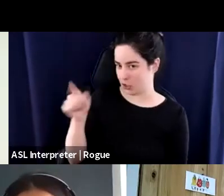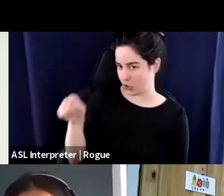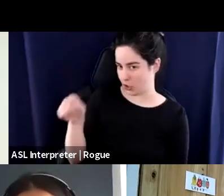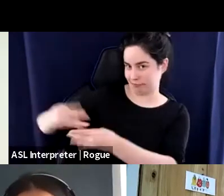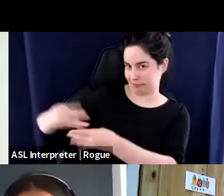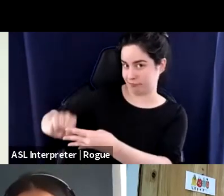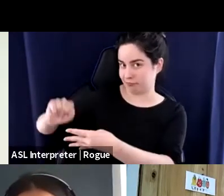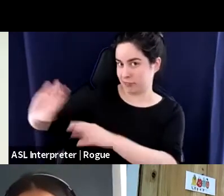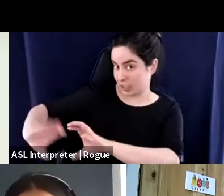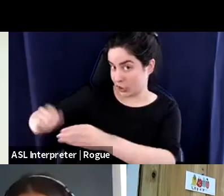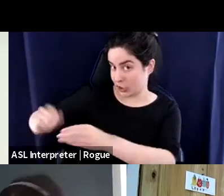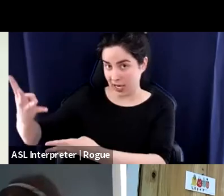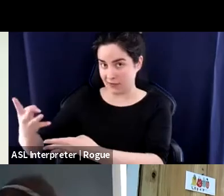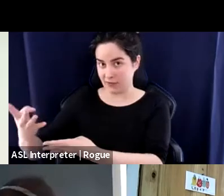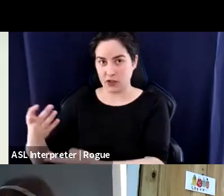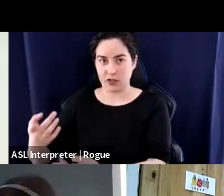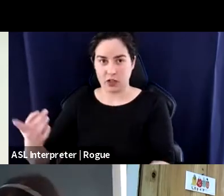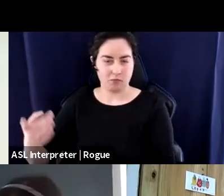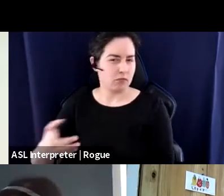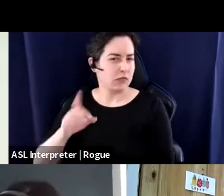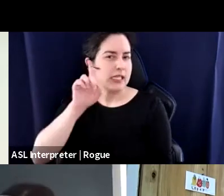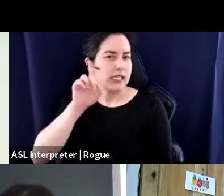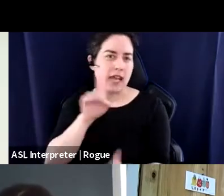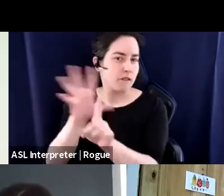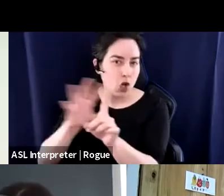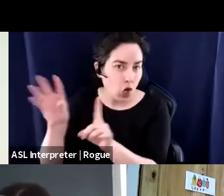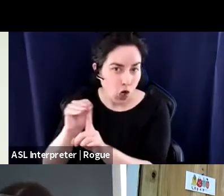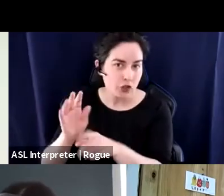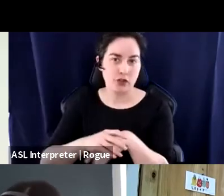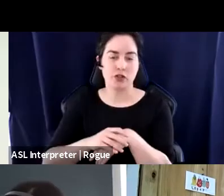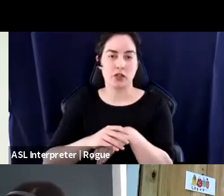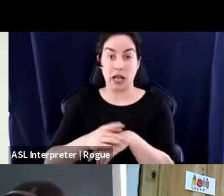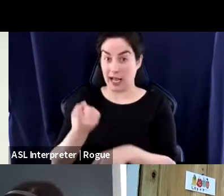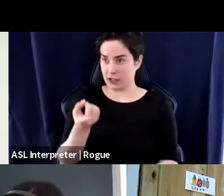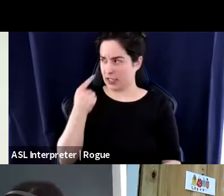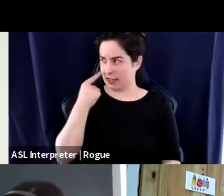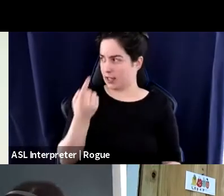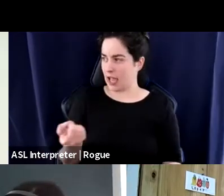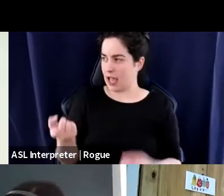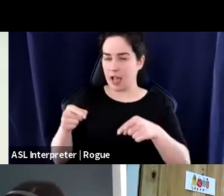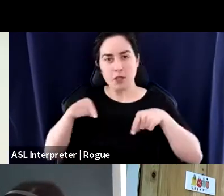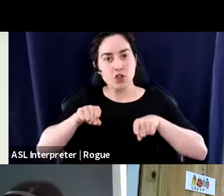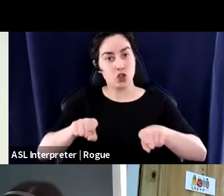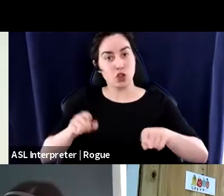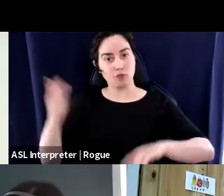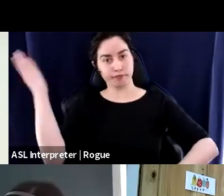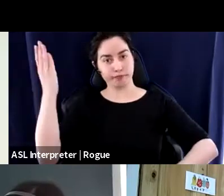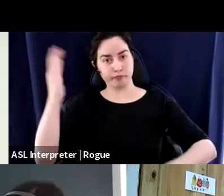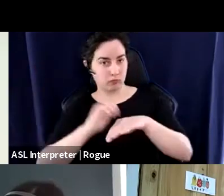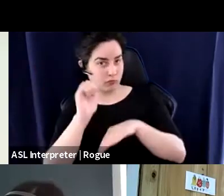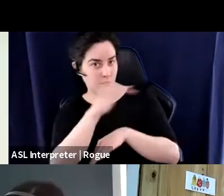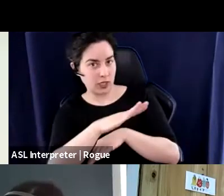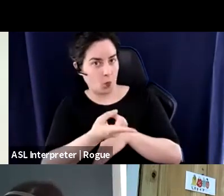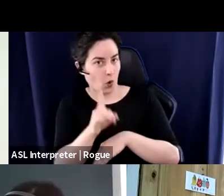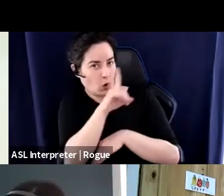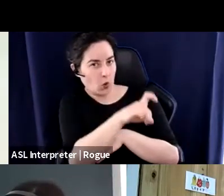chat box or the Q&A of deaf culture. And even a question was, I think, sent to Carrie during her presentation about this idea.